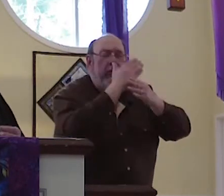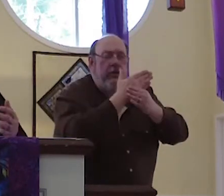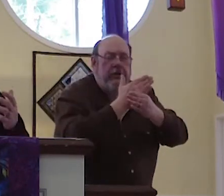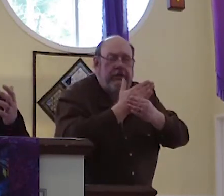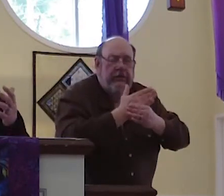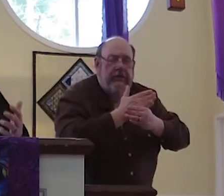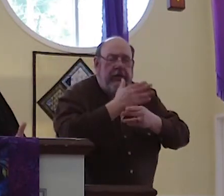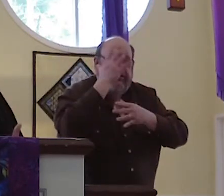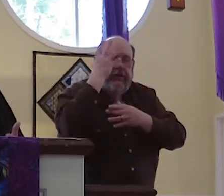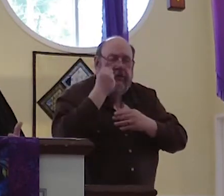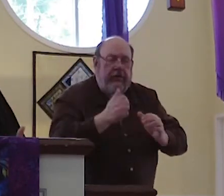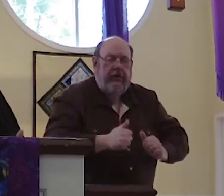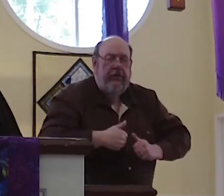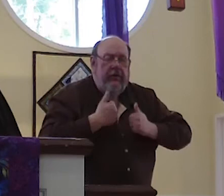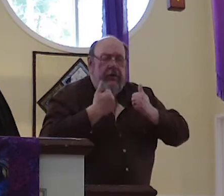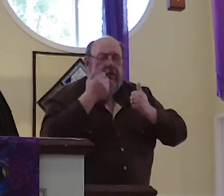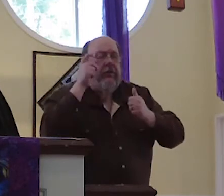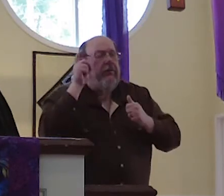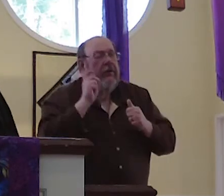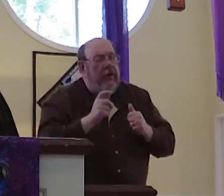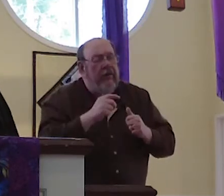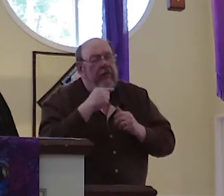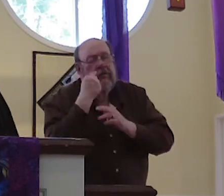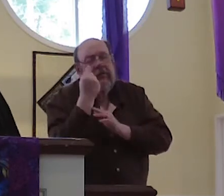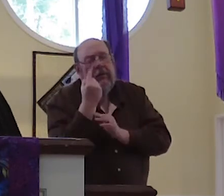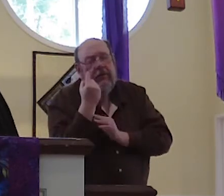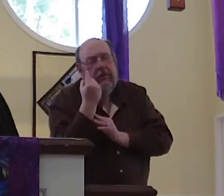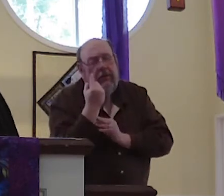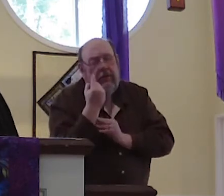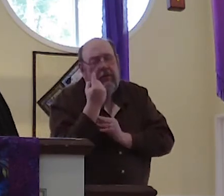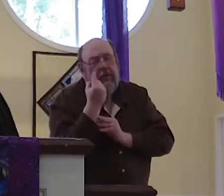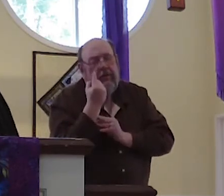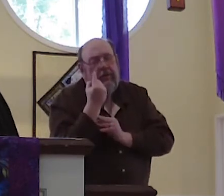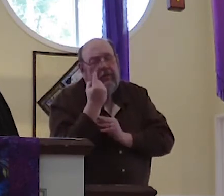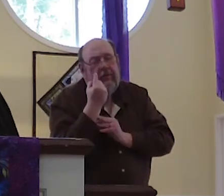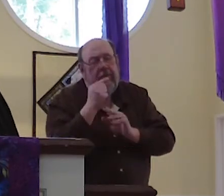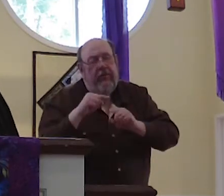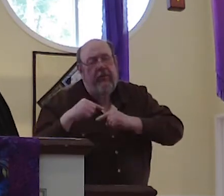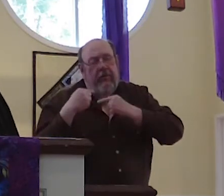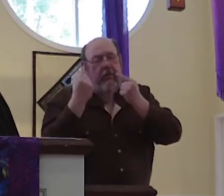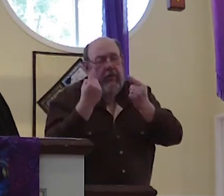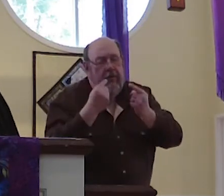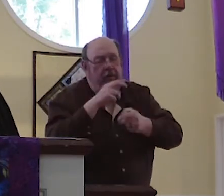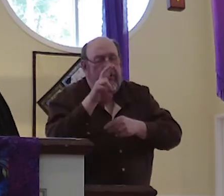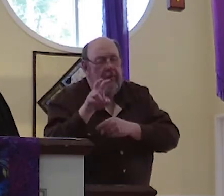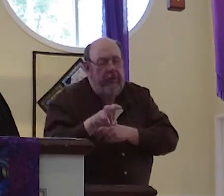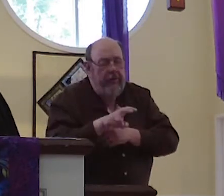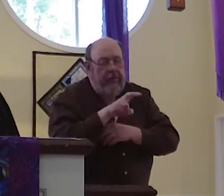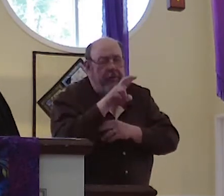lives so that we don't have to be alone on that journey.